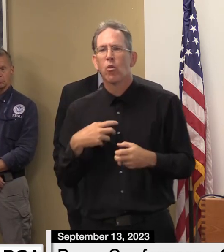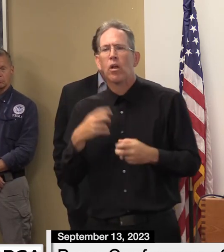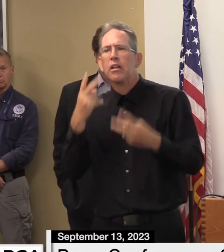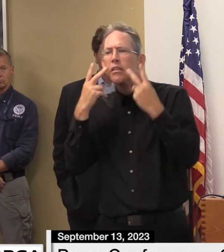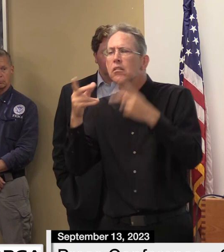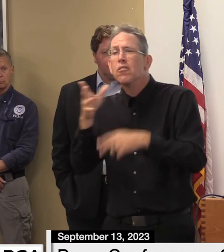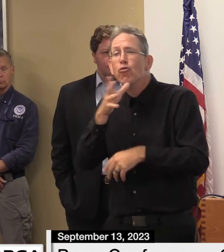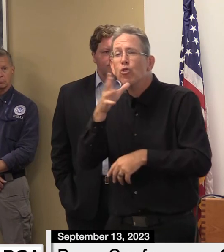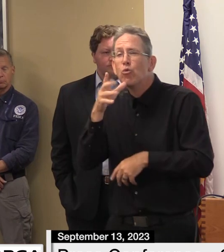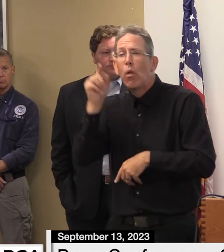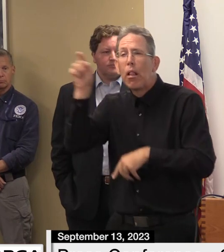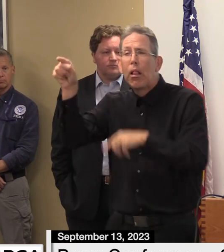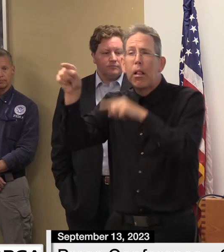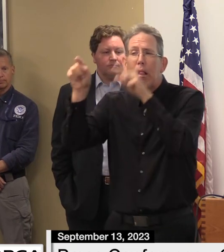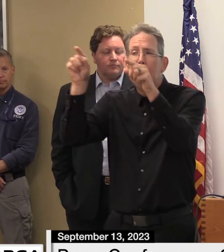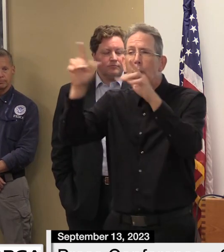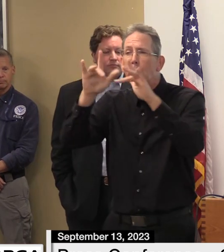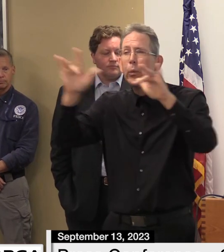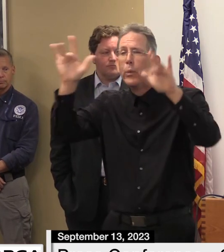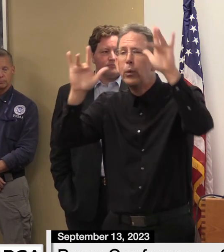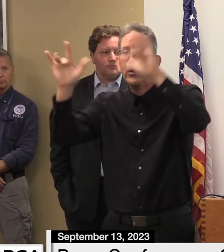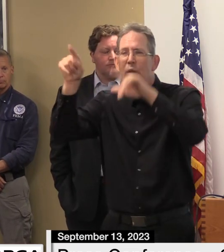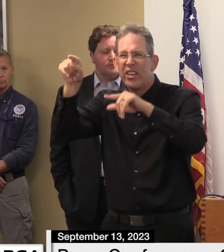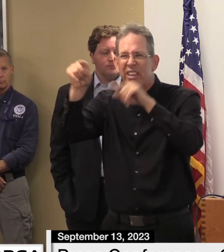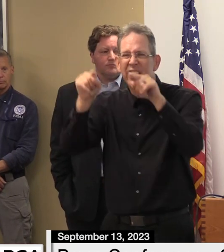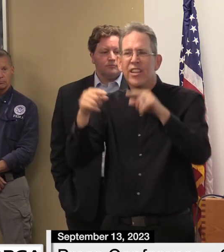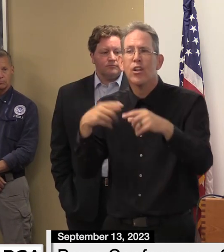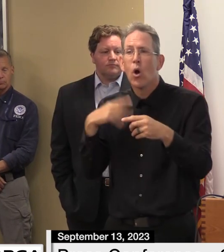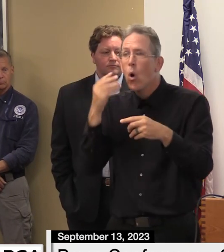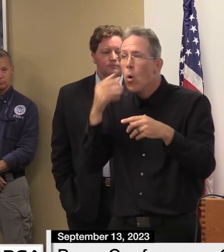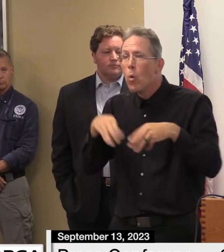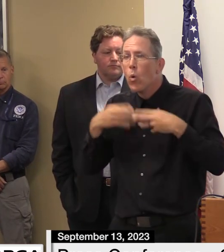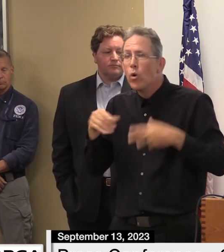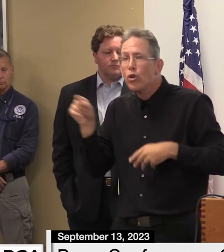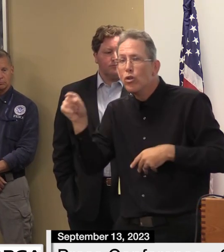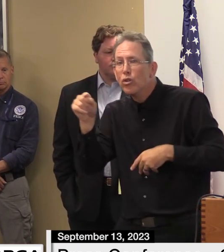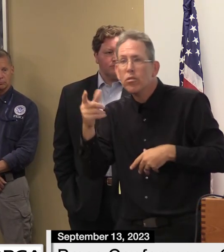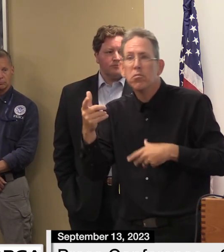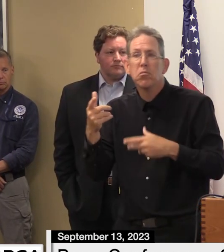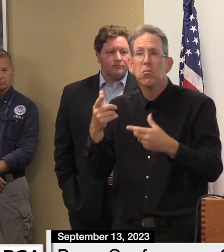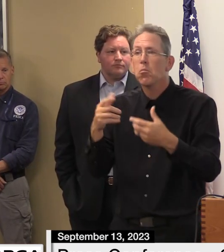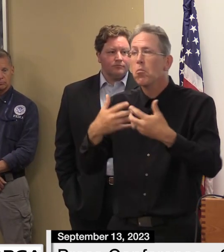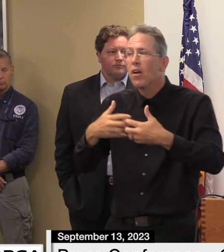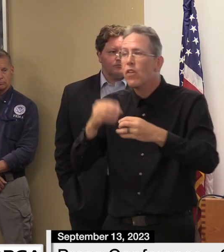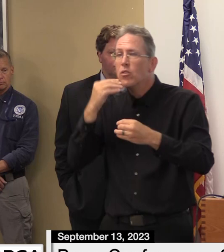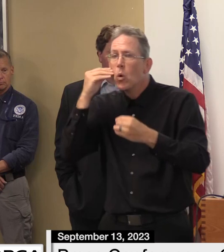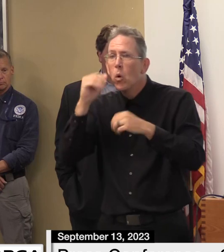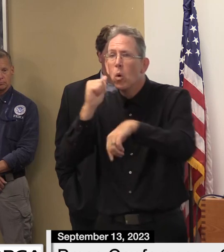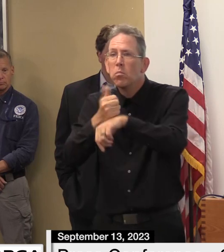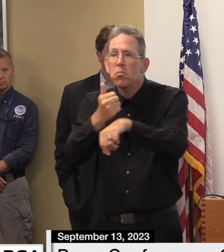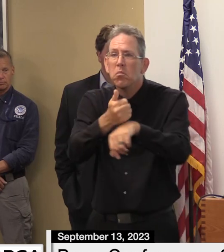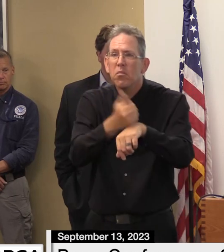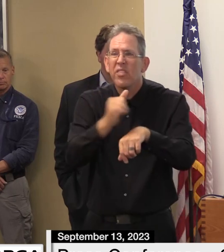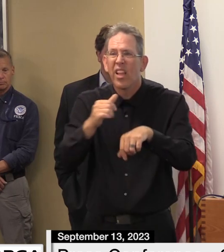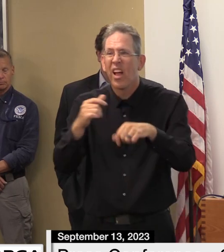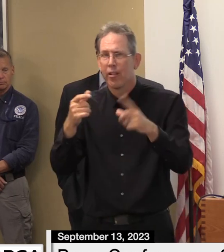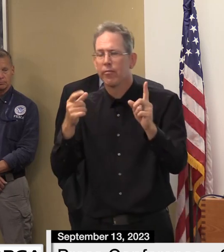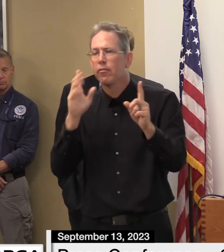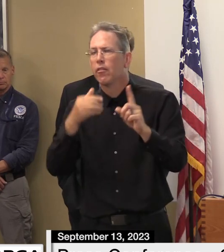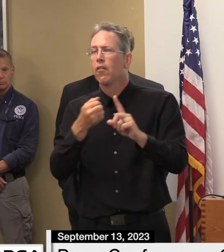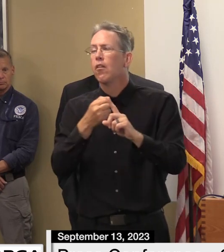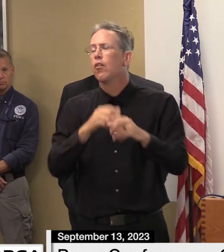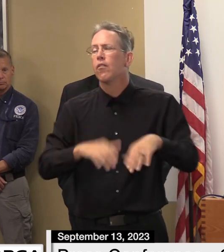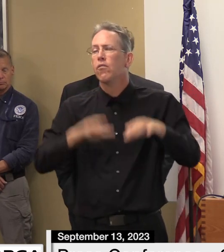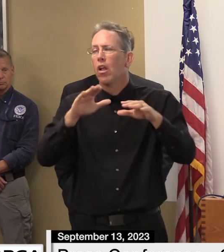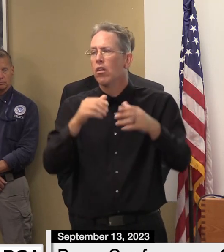areas. There's going to be support for homeownership, manufactured housing, and I mentioned the flood resiliency. So